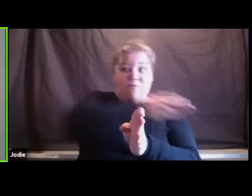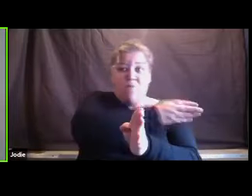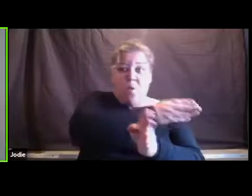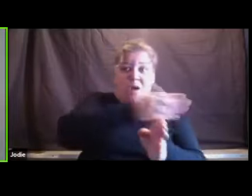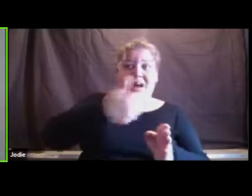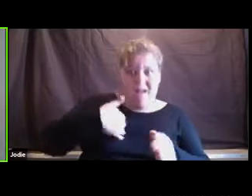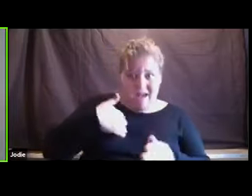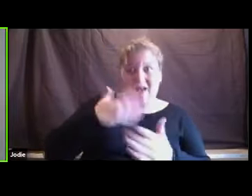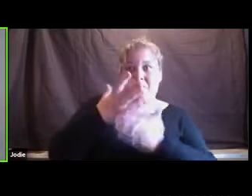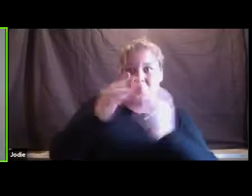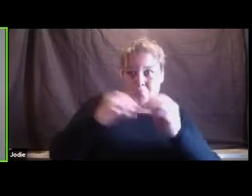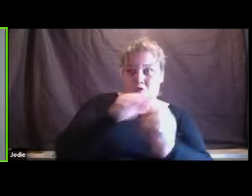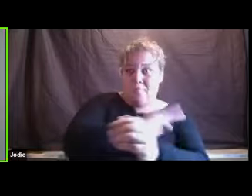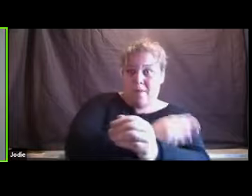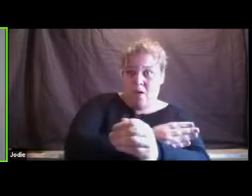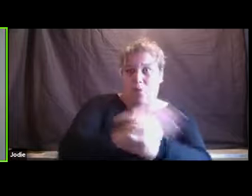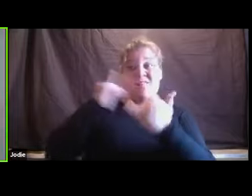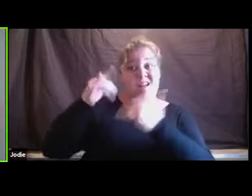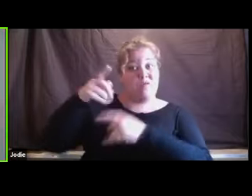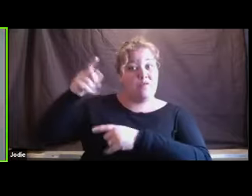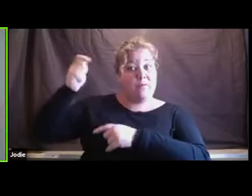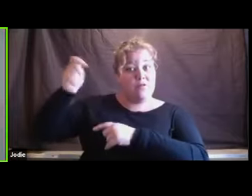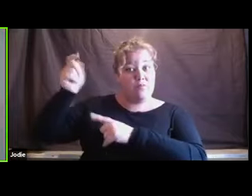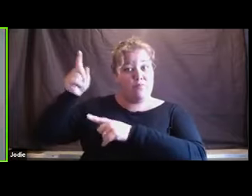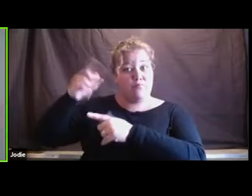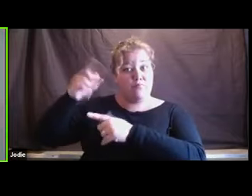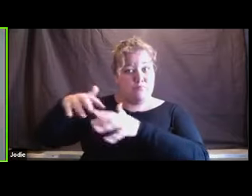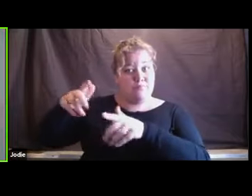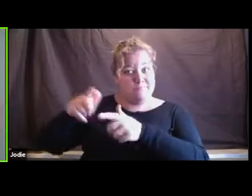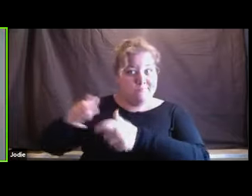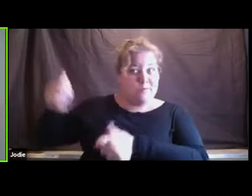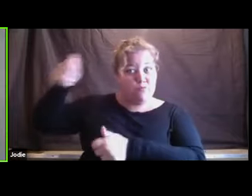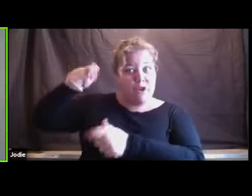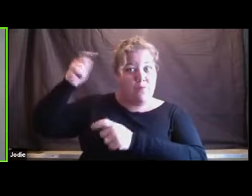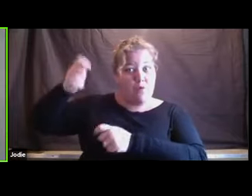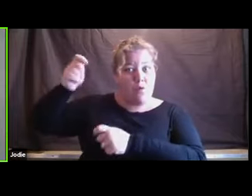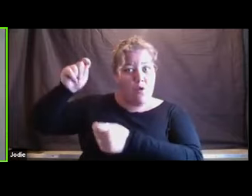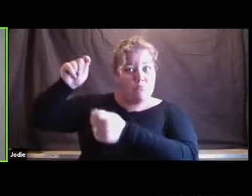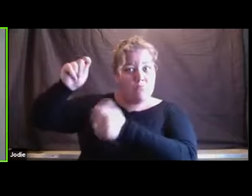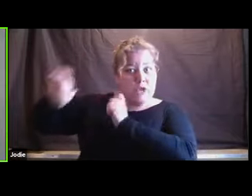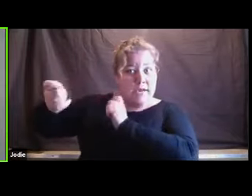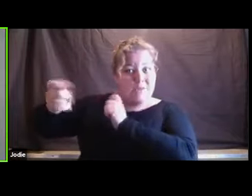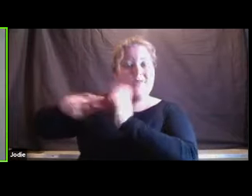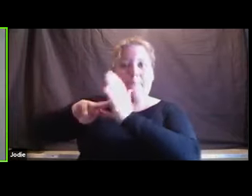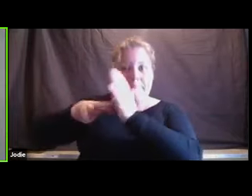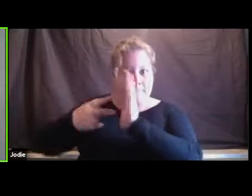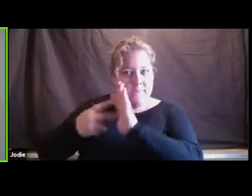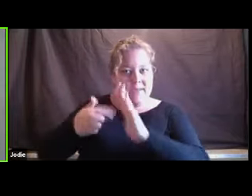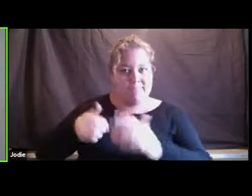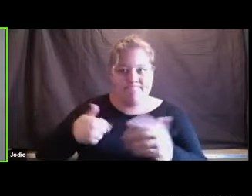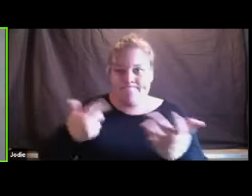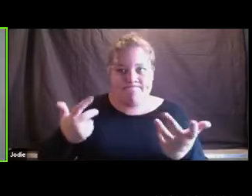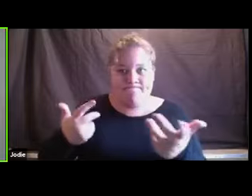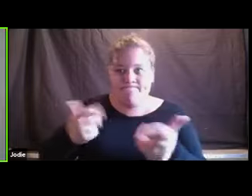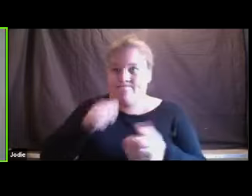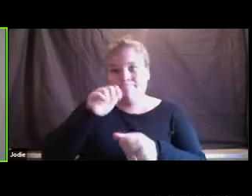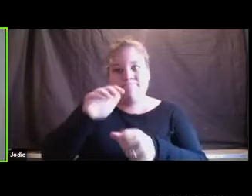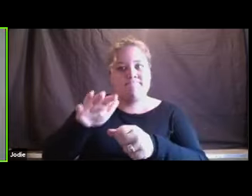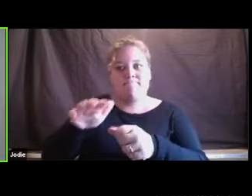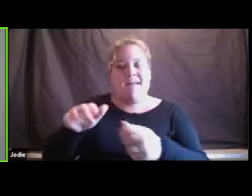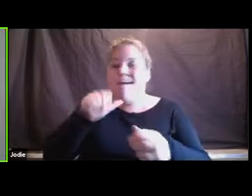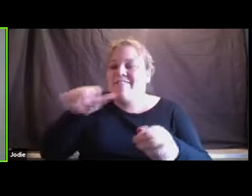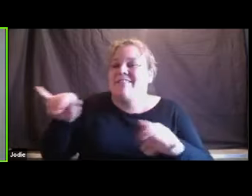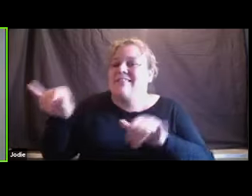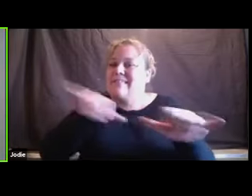order came through. So we have, I think predominantly the tools we have are